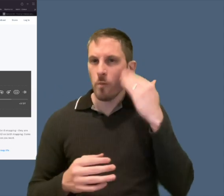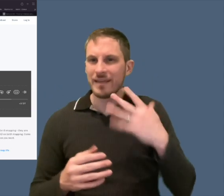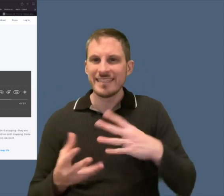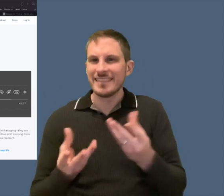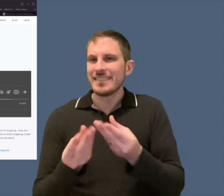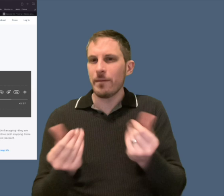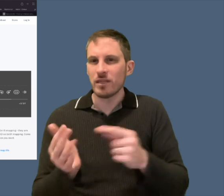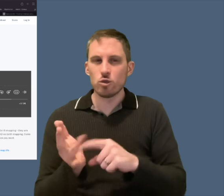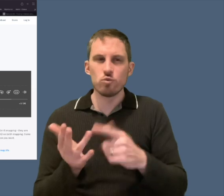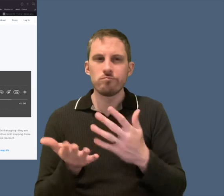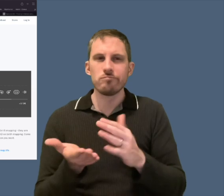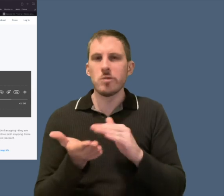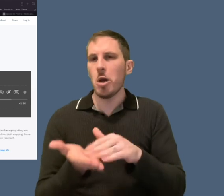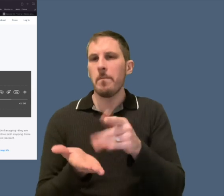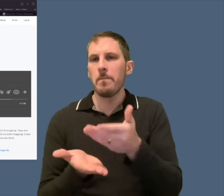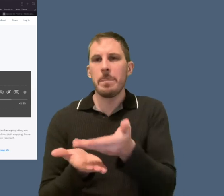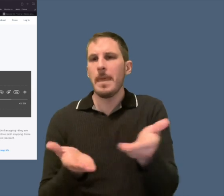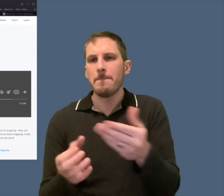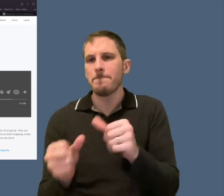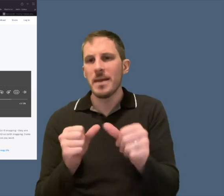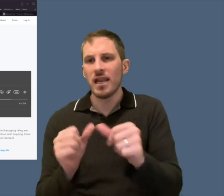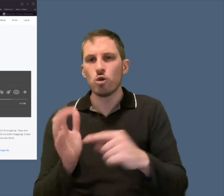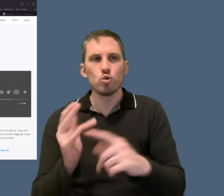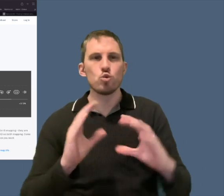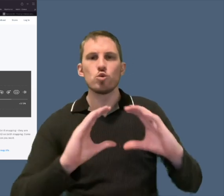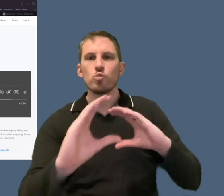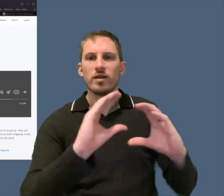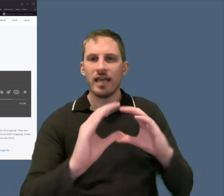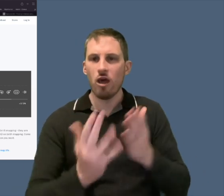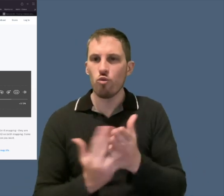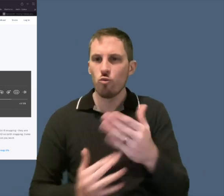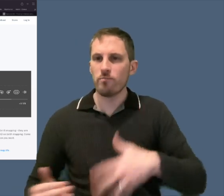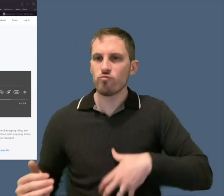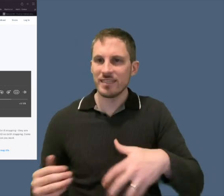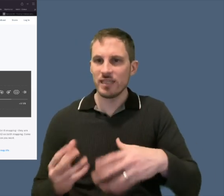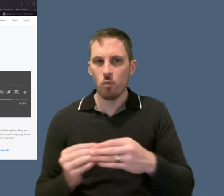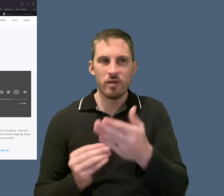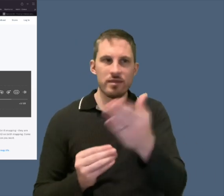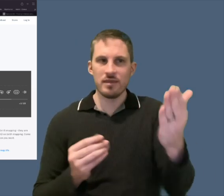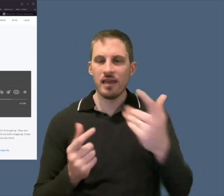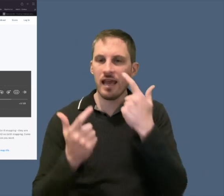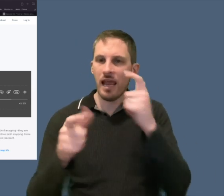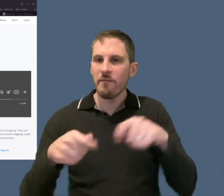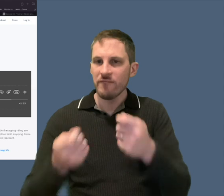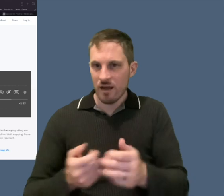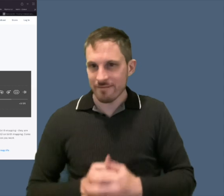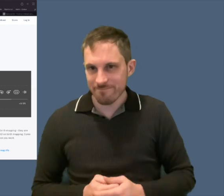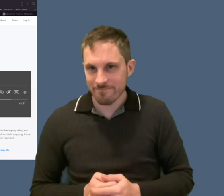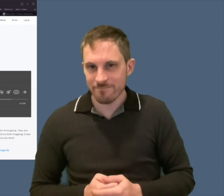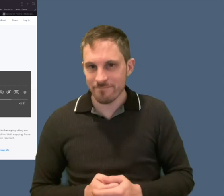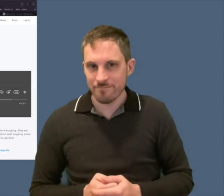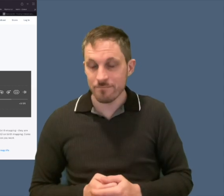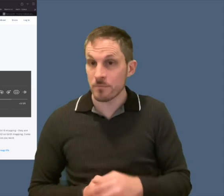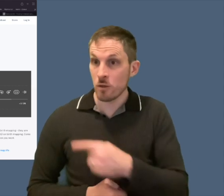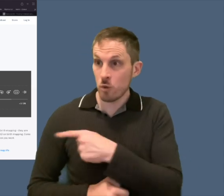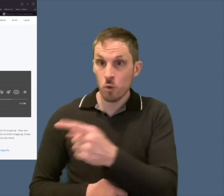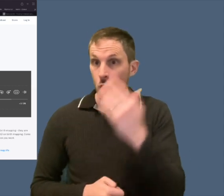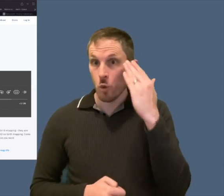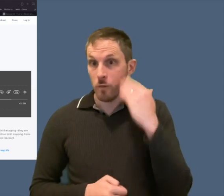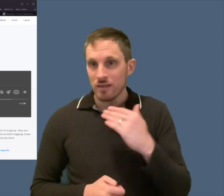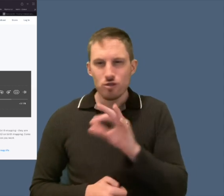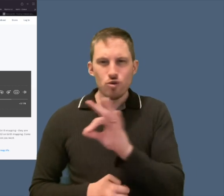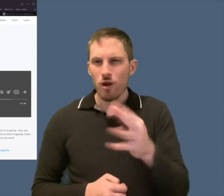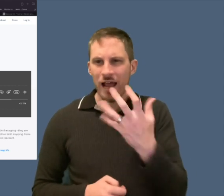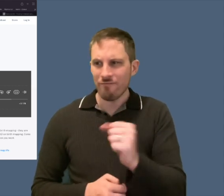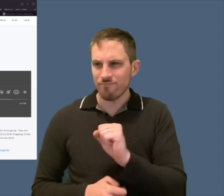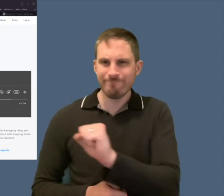better communicate in their pregnancy with their care providers. Women didn't have any agency.